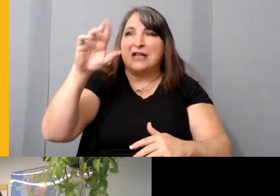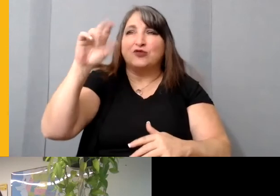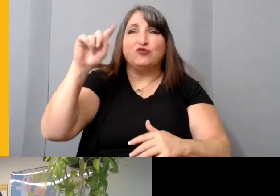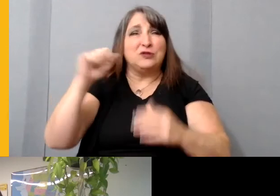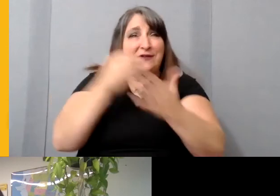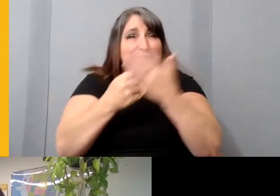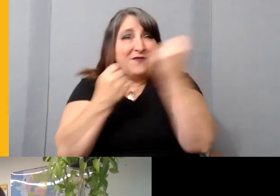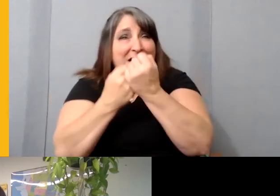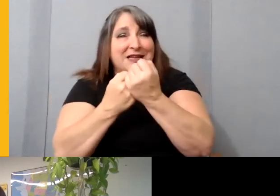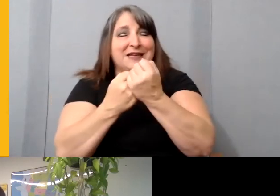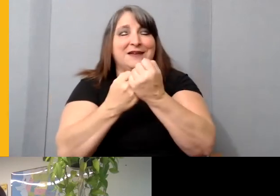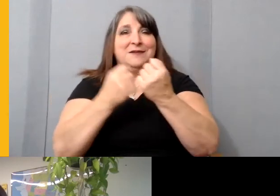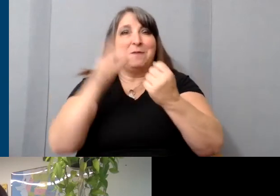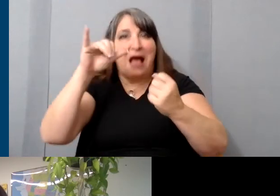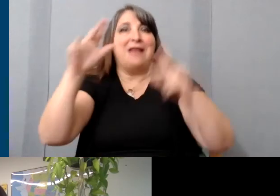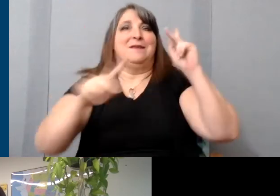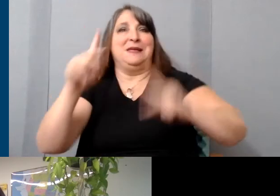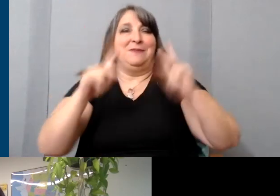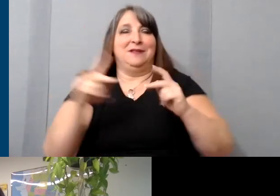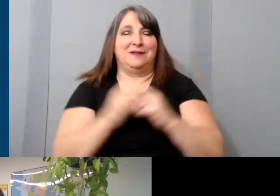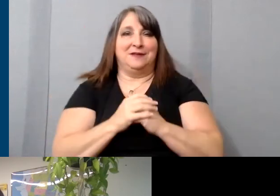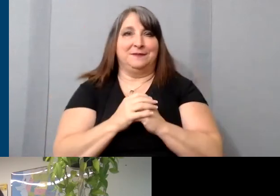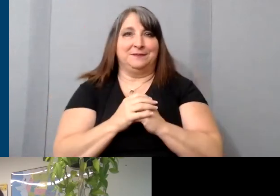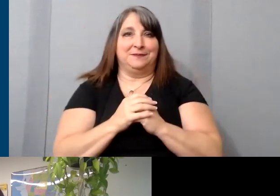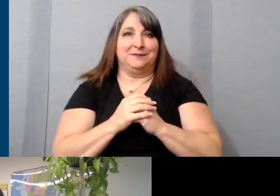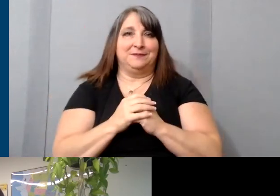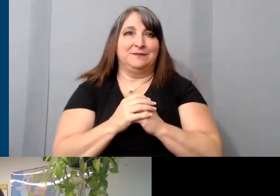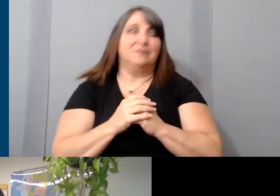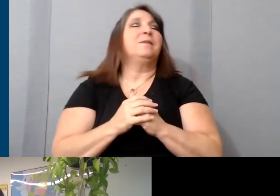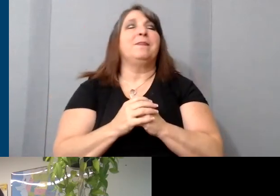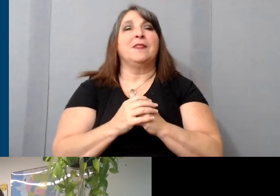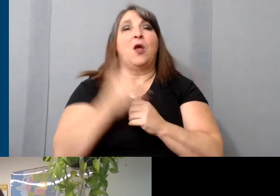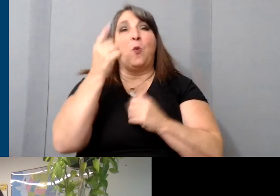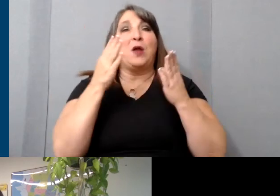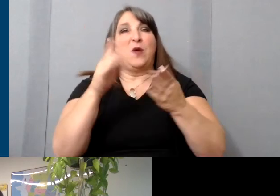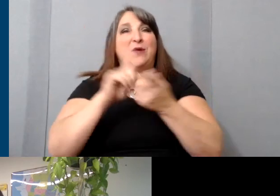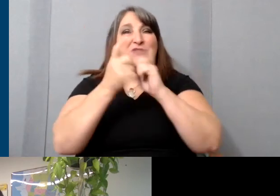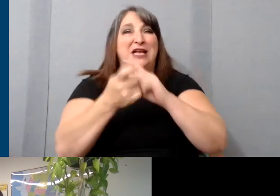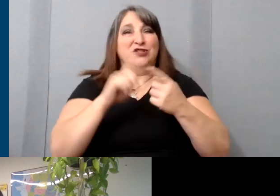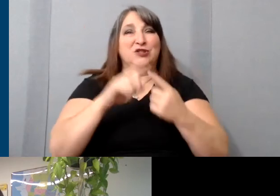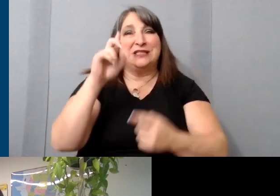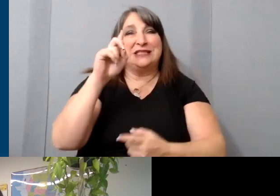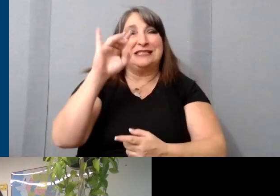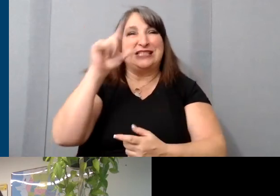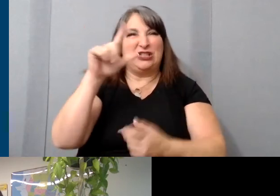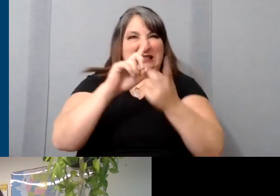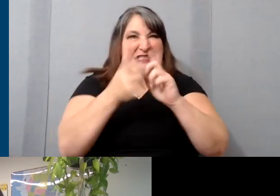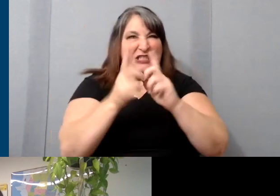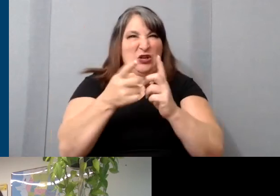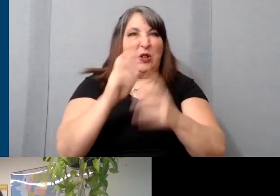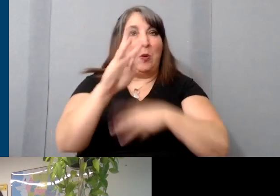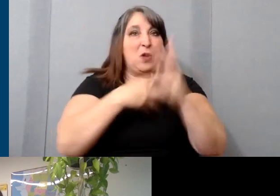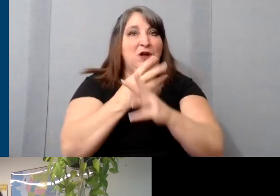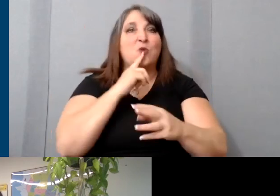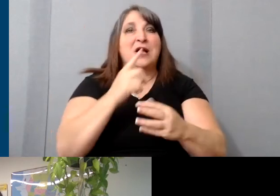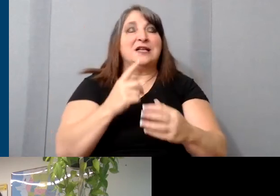by the people. Next slide, please. One of the ways we transitioned to this digital world was through virtual fundraisers. We held